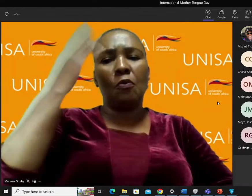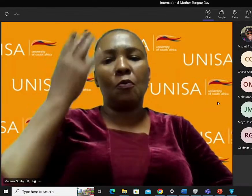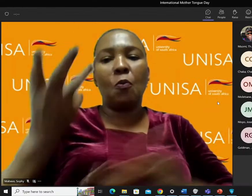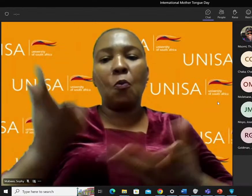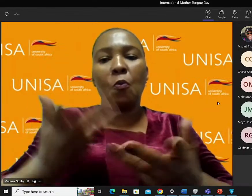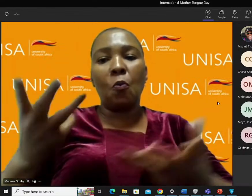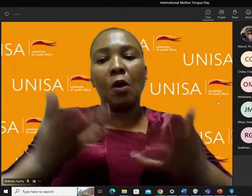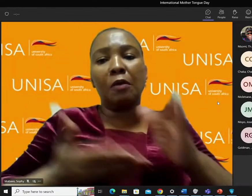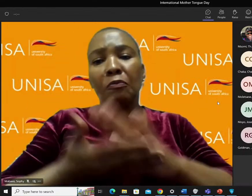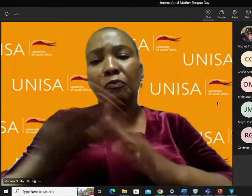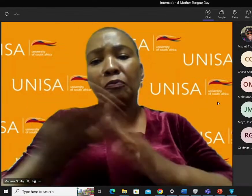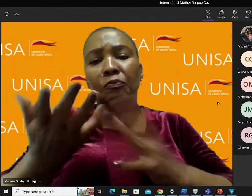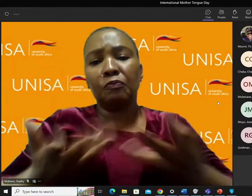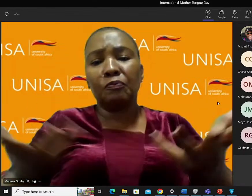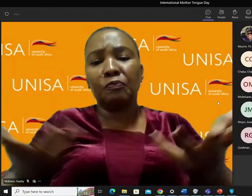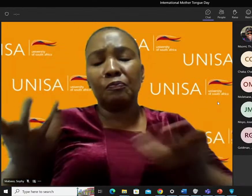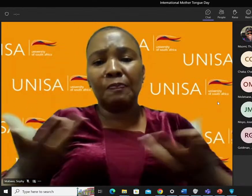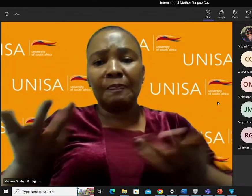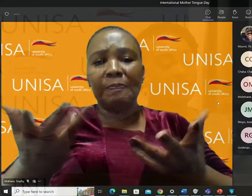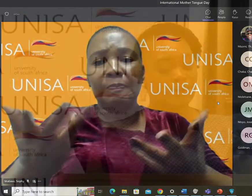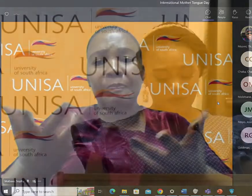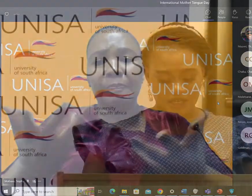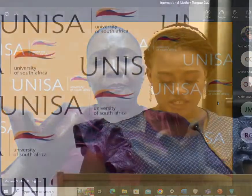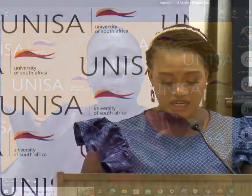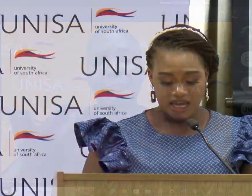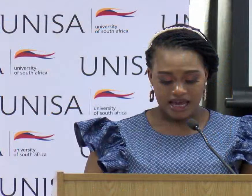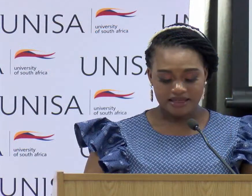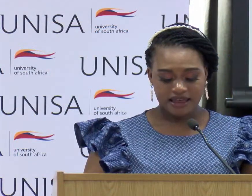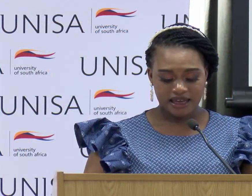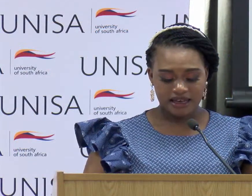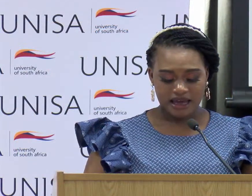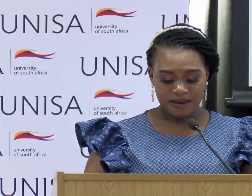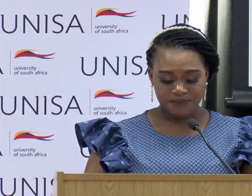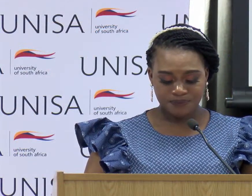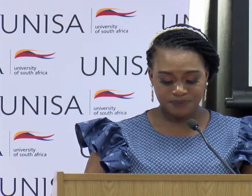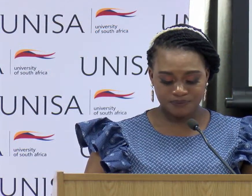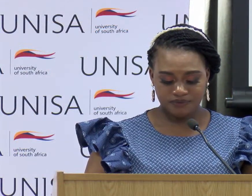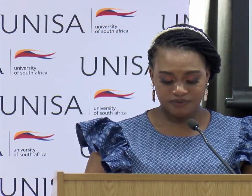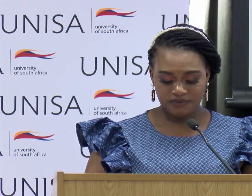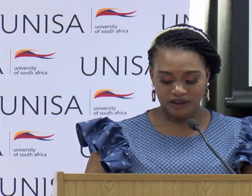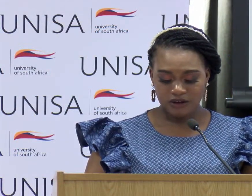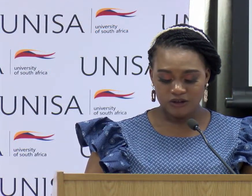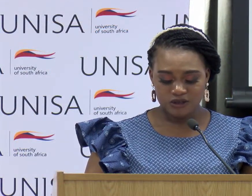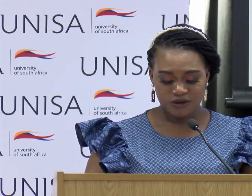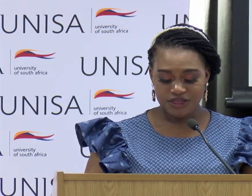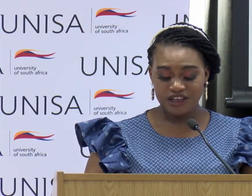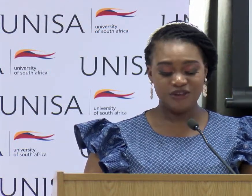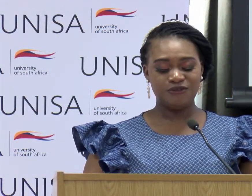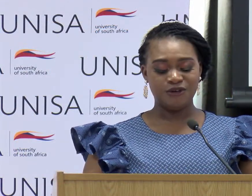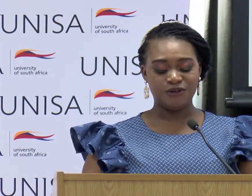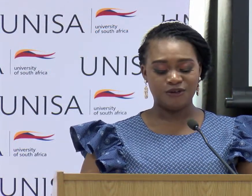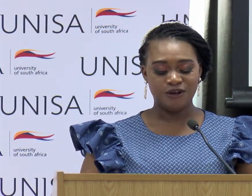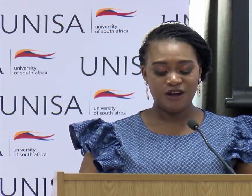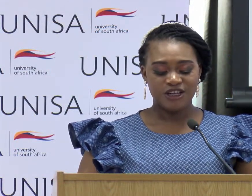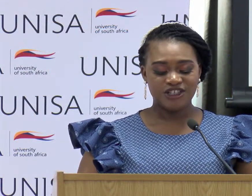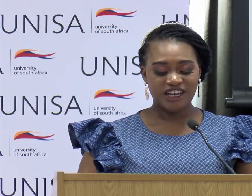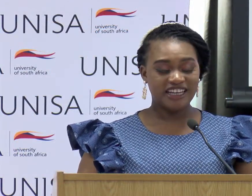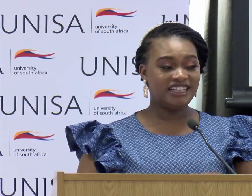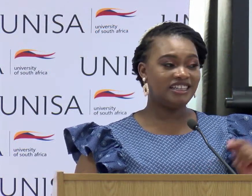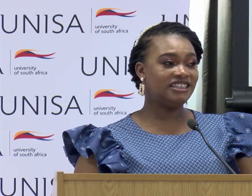going with the language. And then also thank you